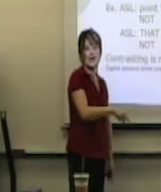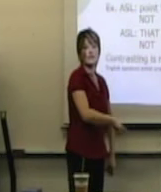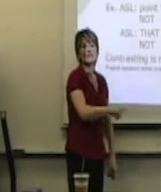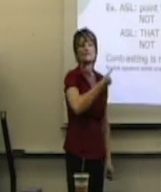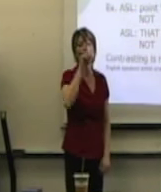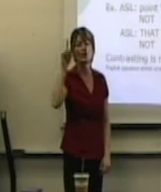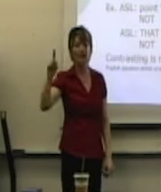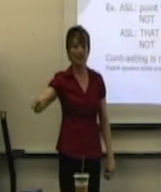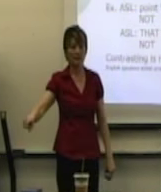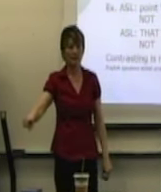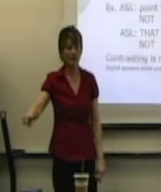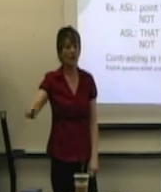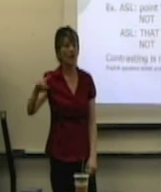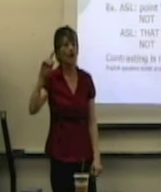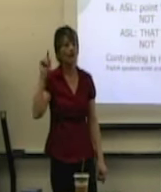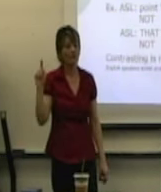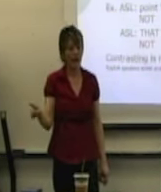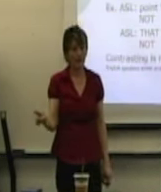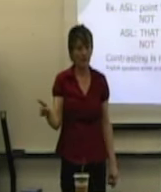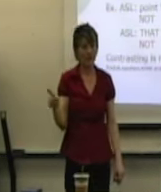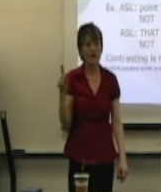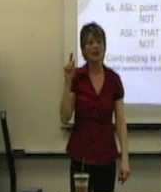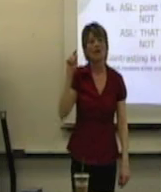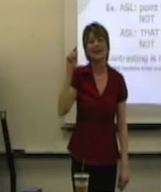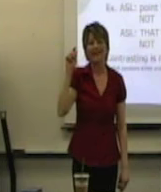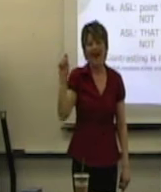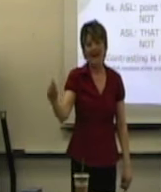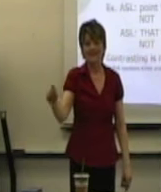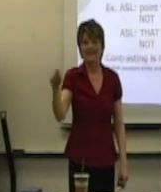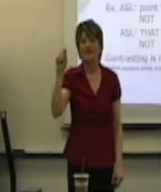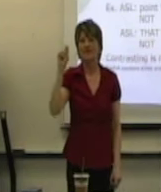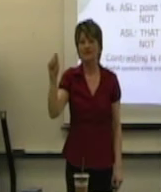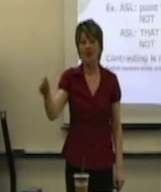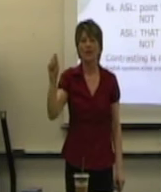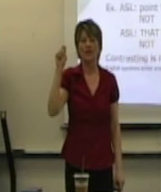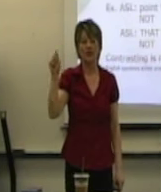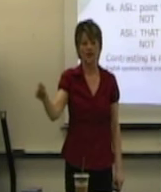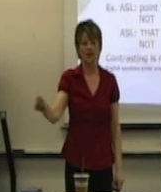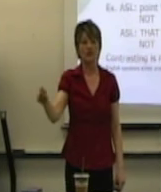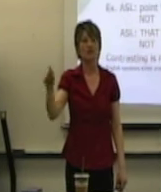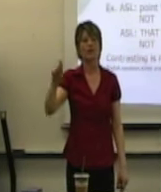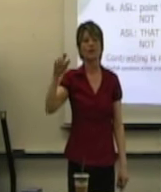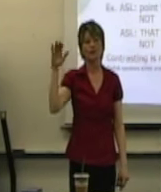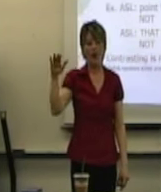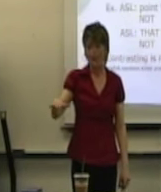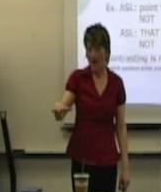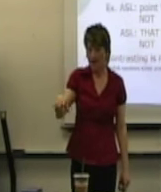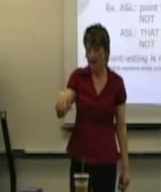into spoken English, remember that spoken English, low